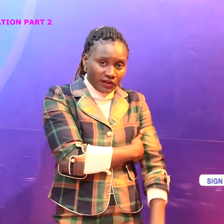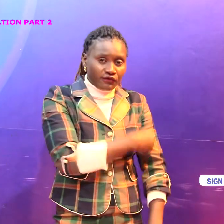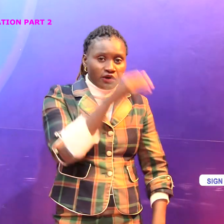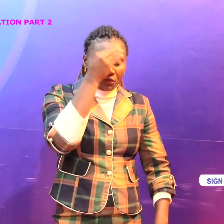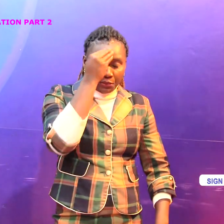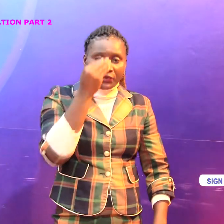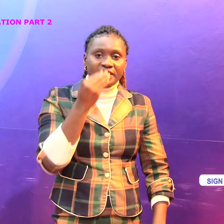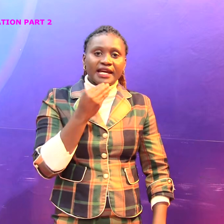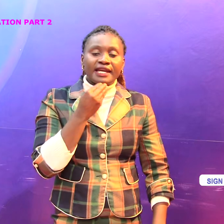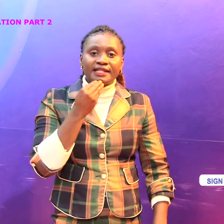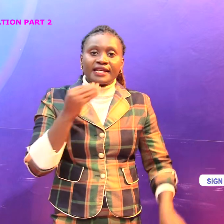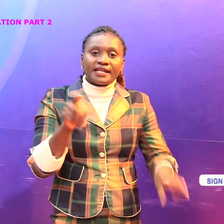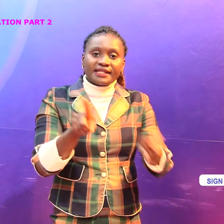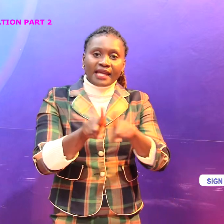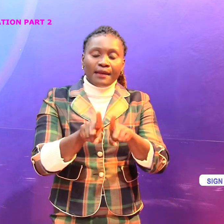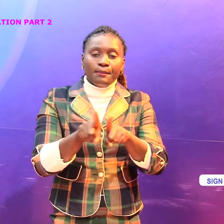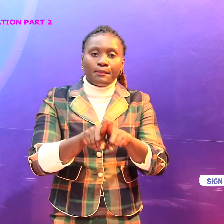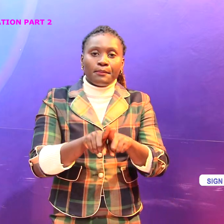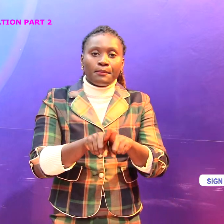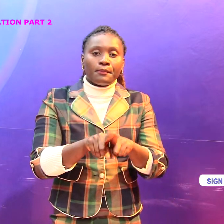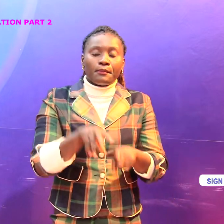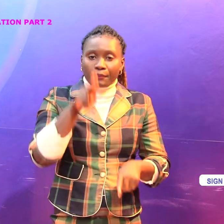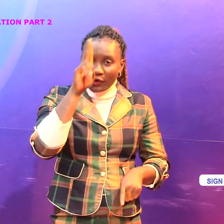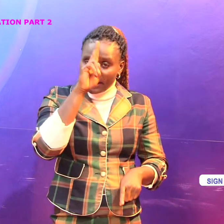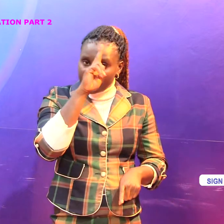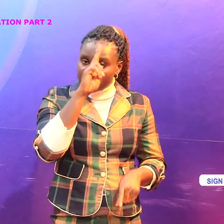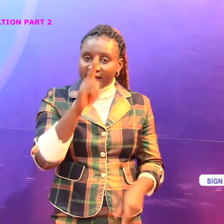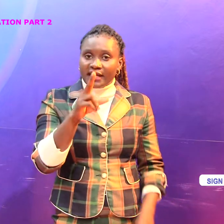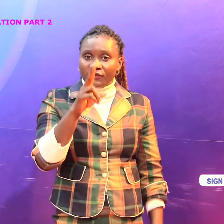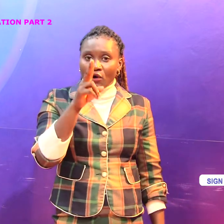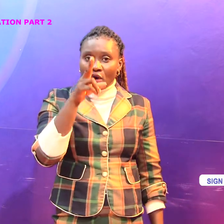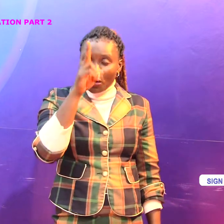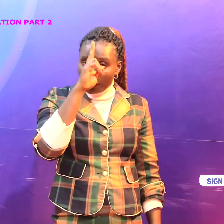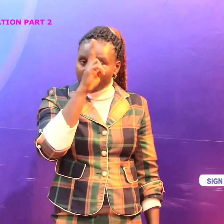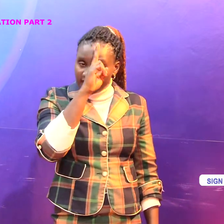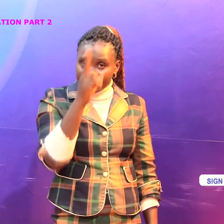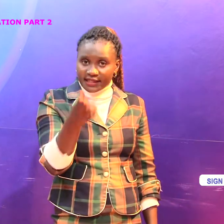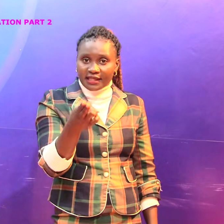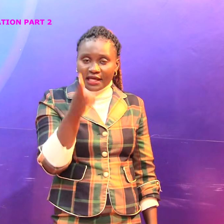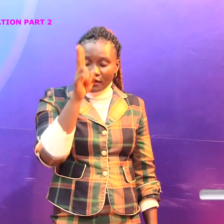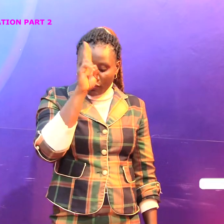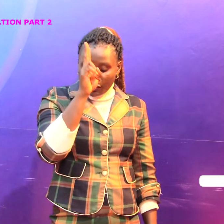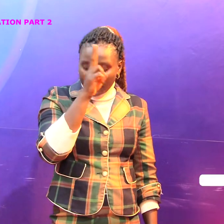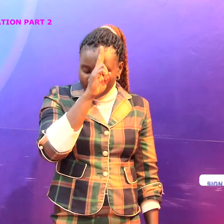chief pretend, same police. The same for police.